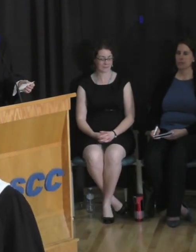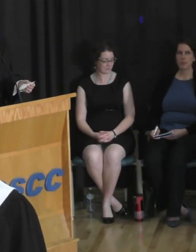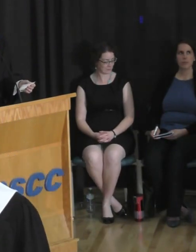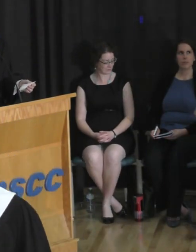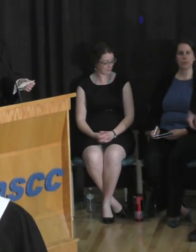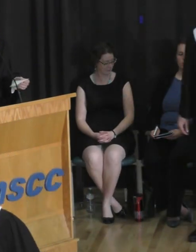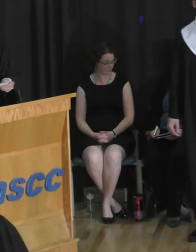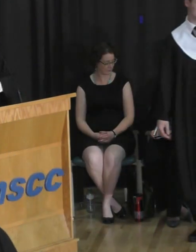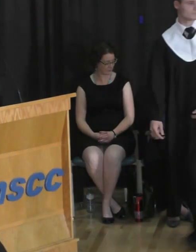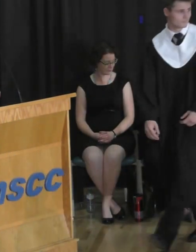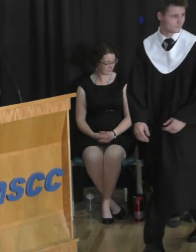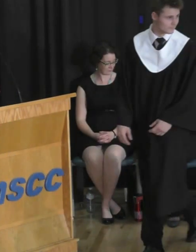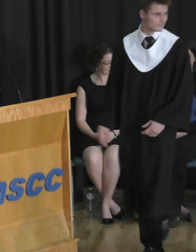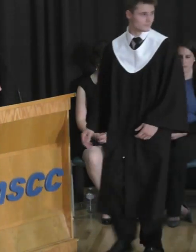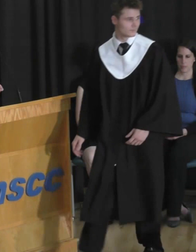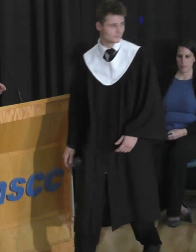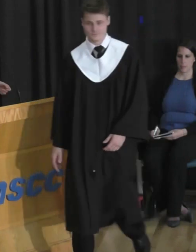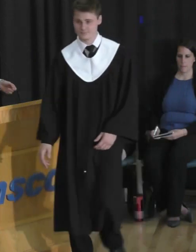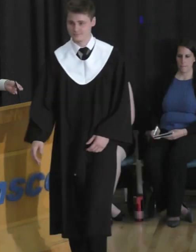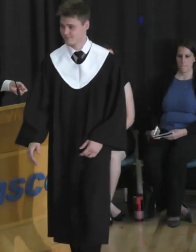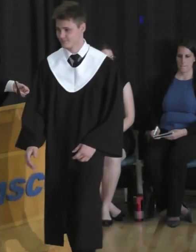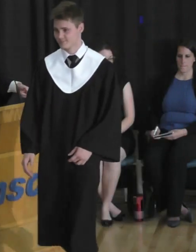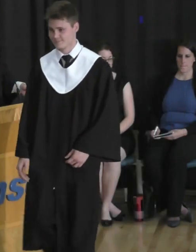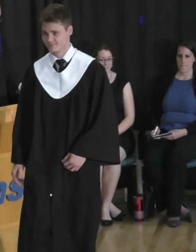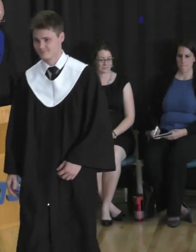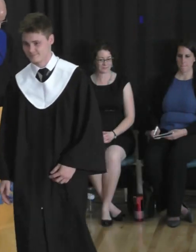Logan Bishop.